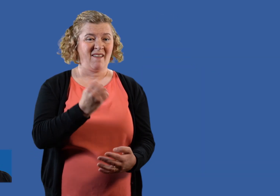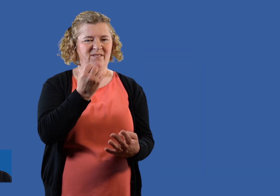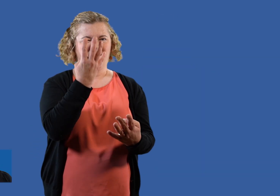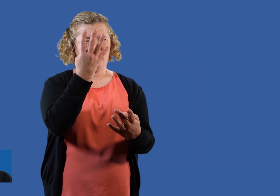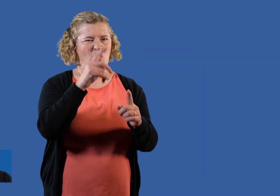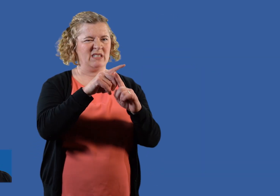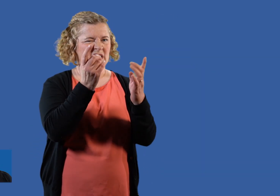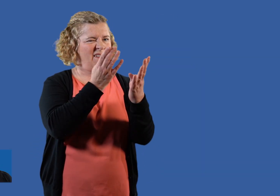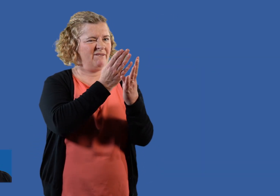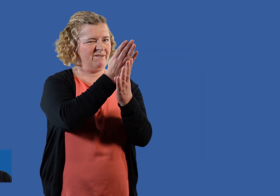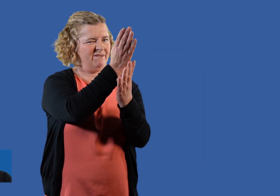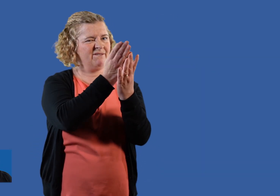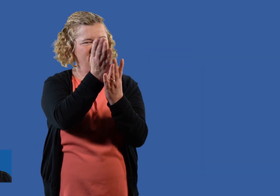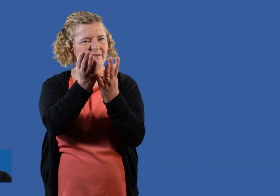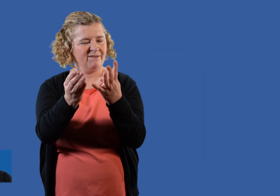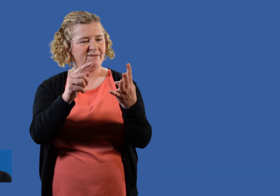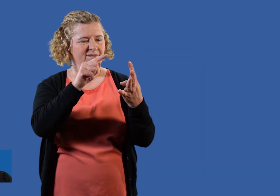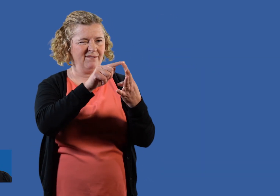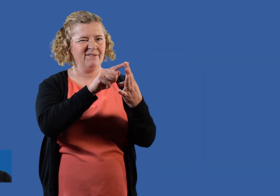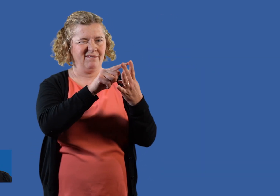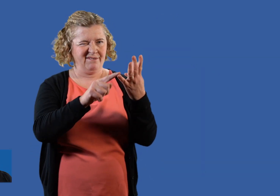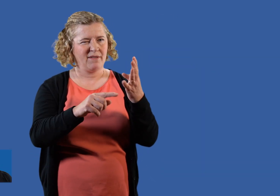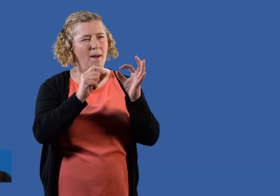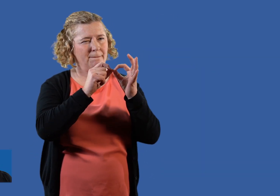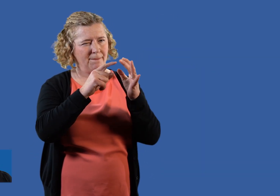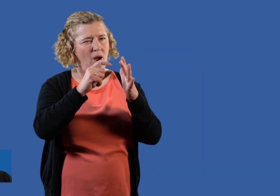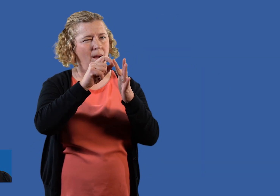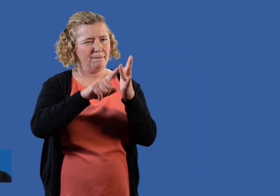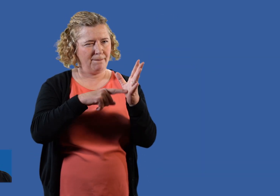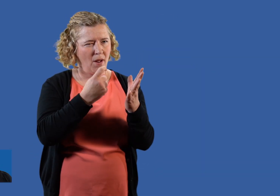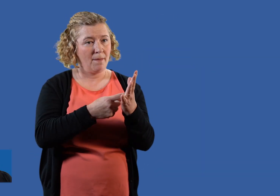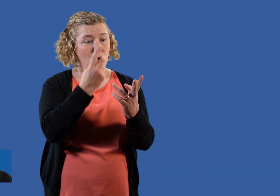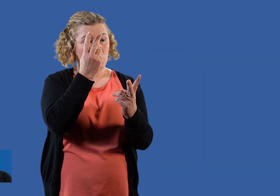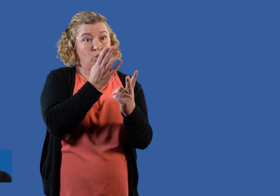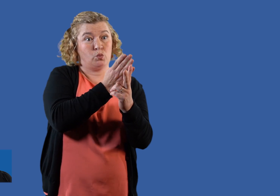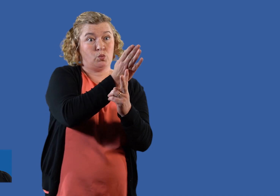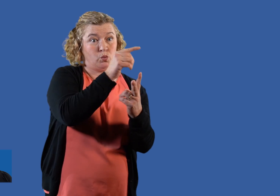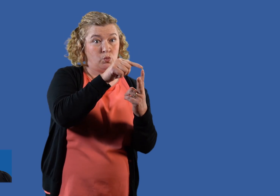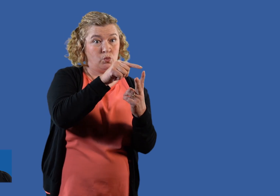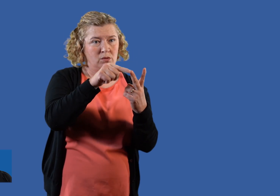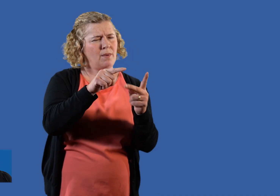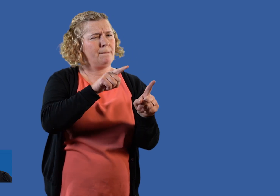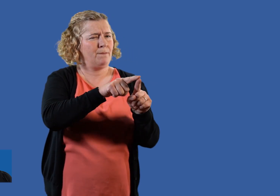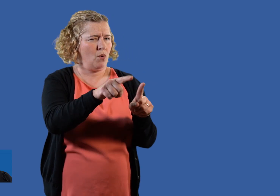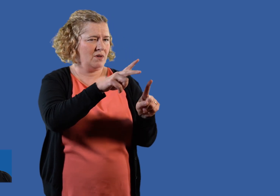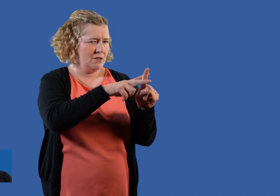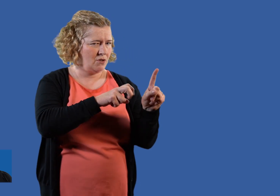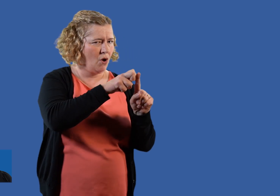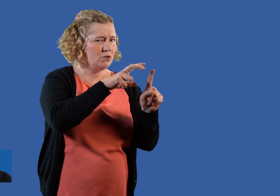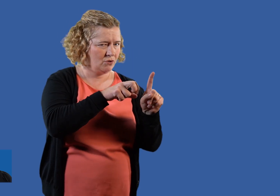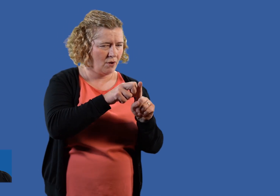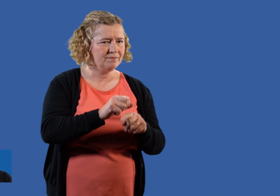There's 4 common types of bipolar disorder, but 2 of these types are most often diagnosed.